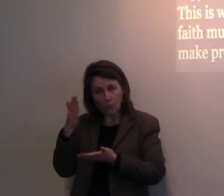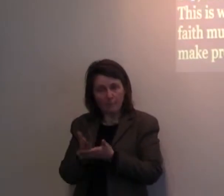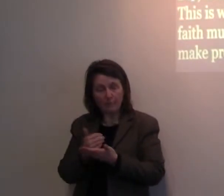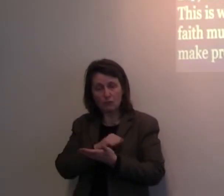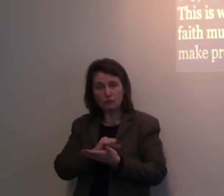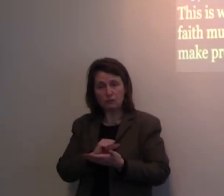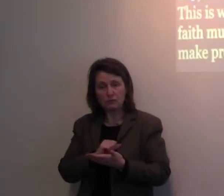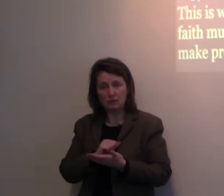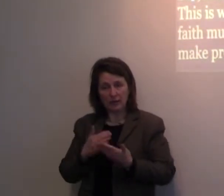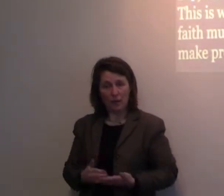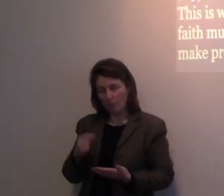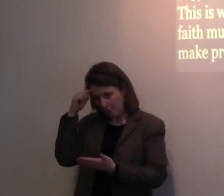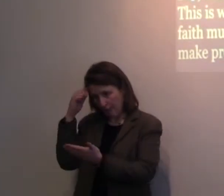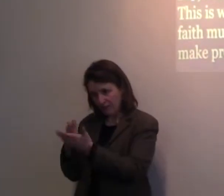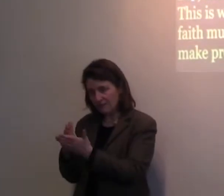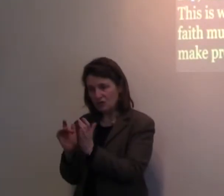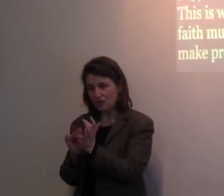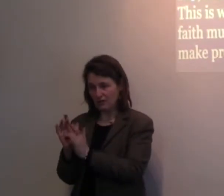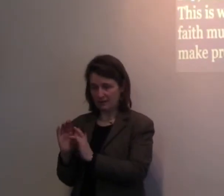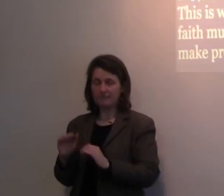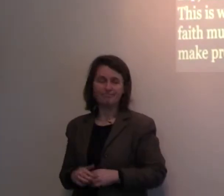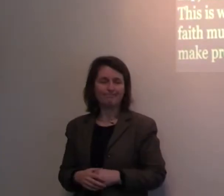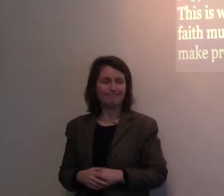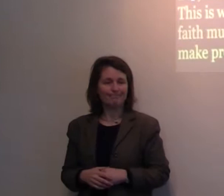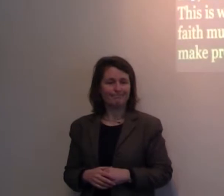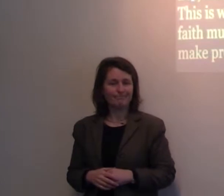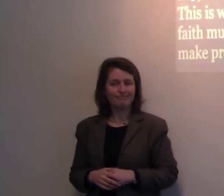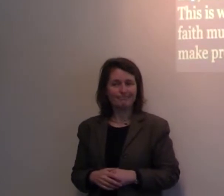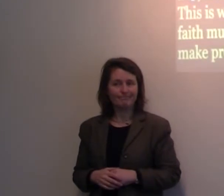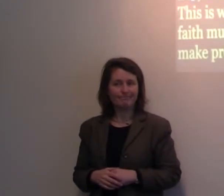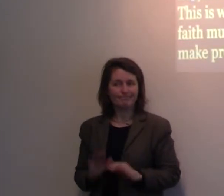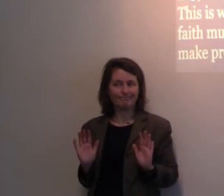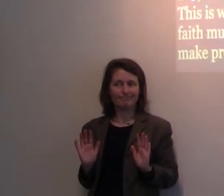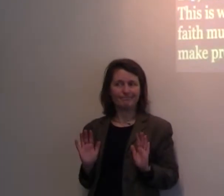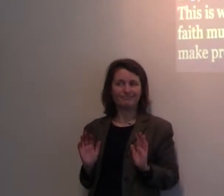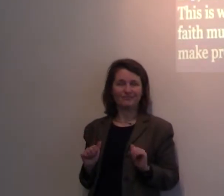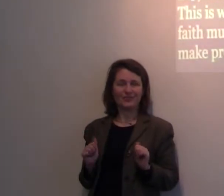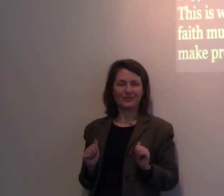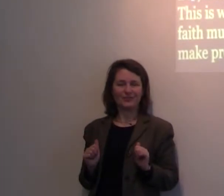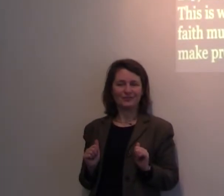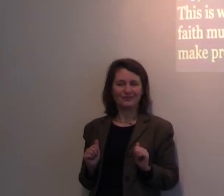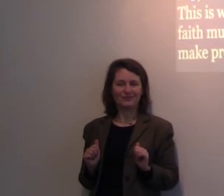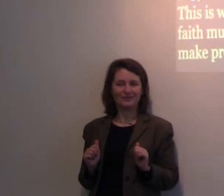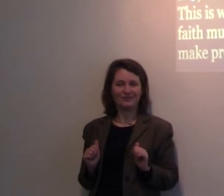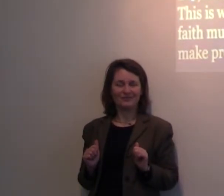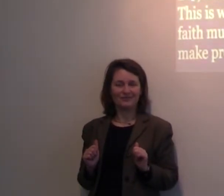Now I believe in Jesus. But that's all. My faith is not